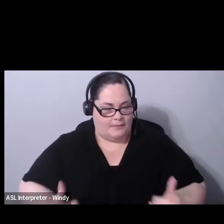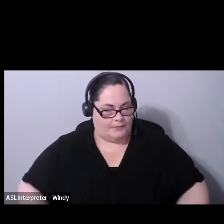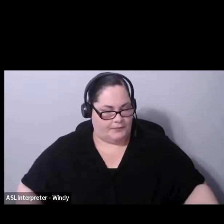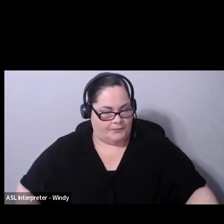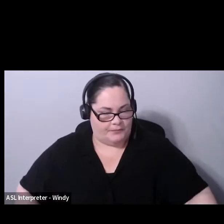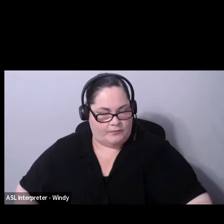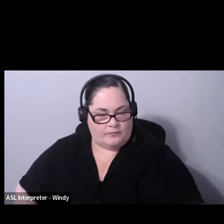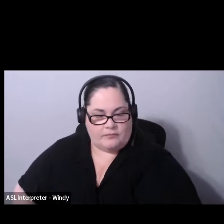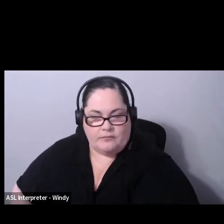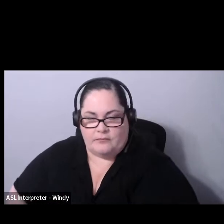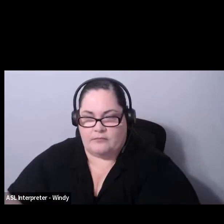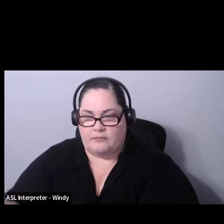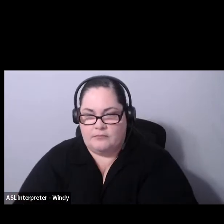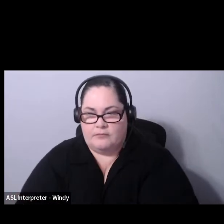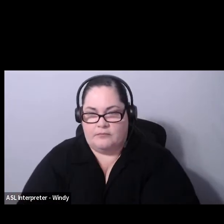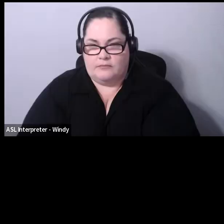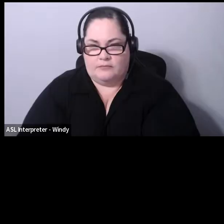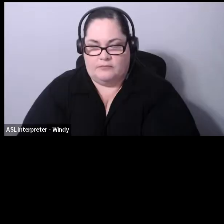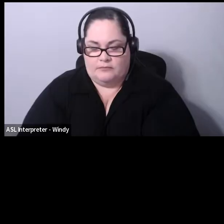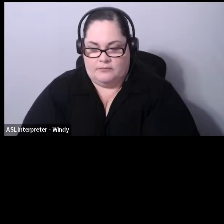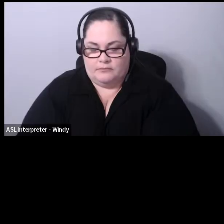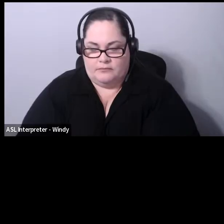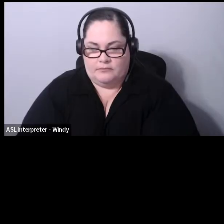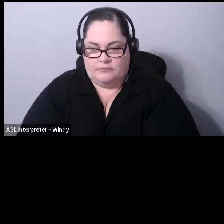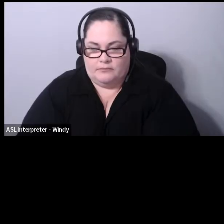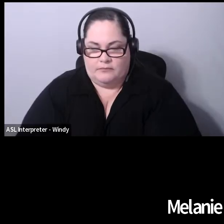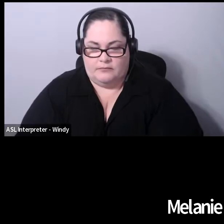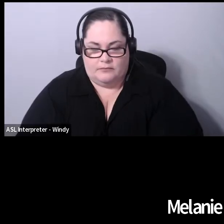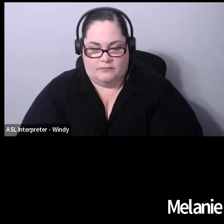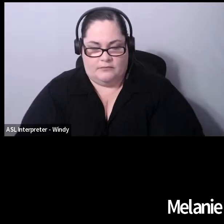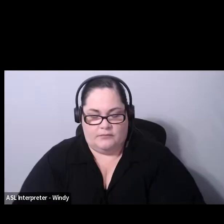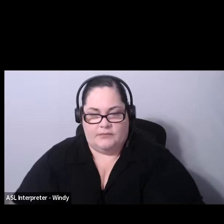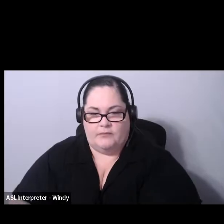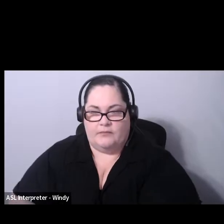Okay, the next item